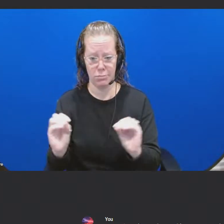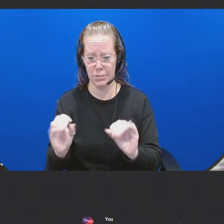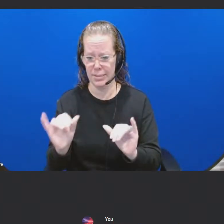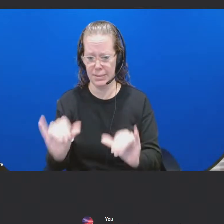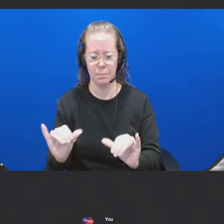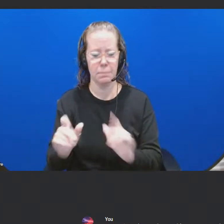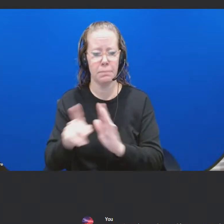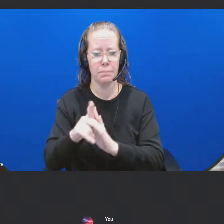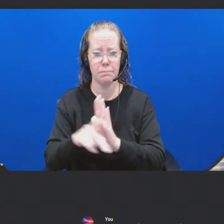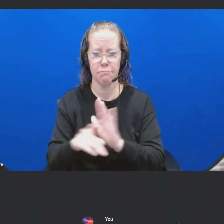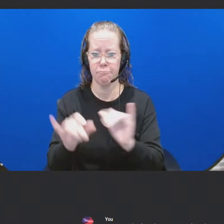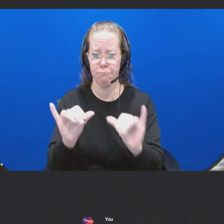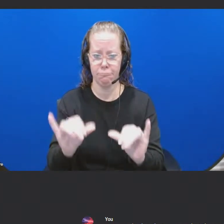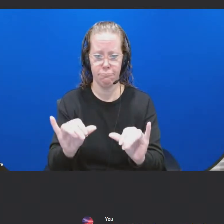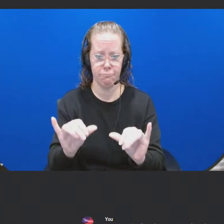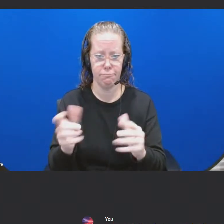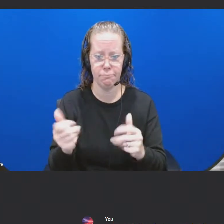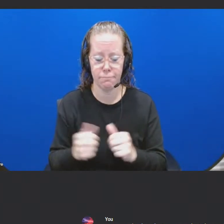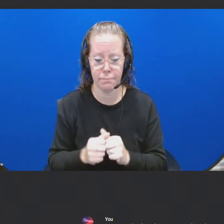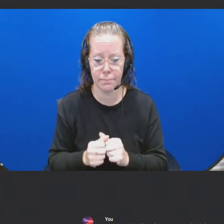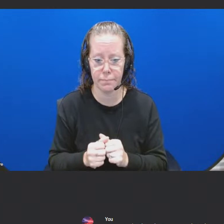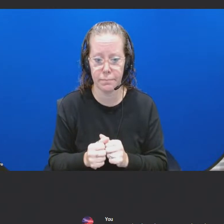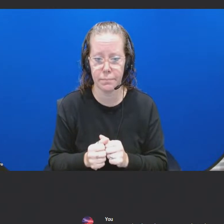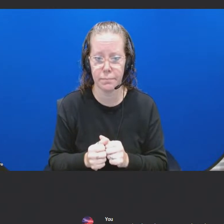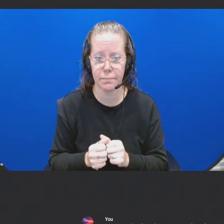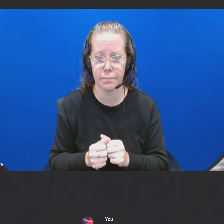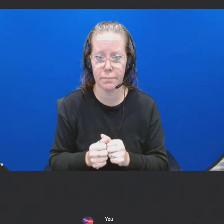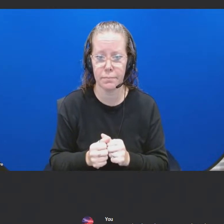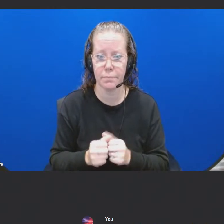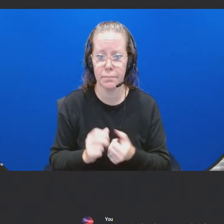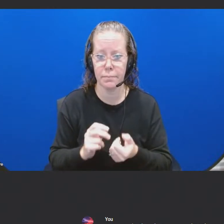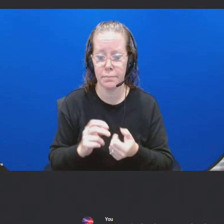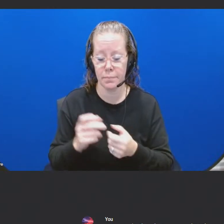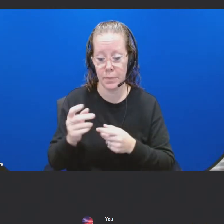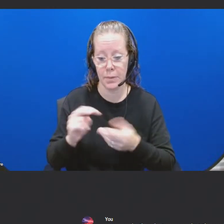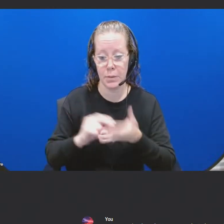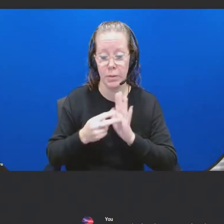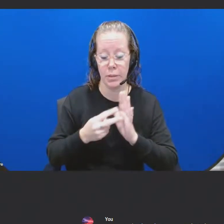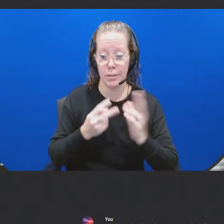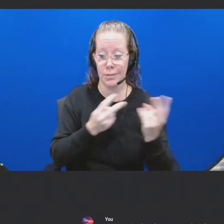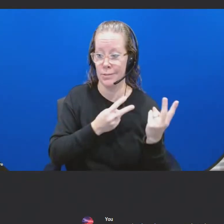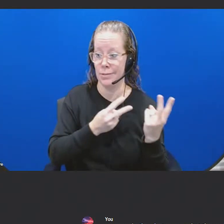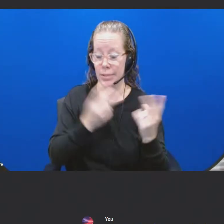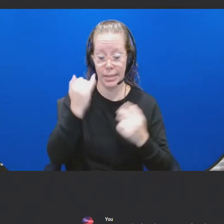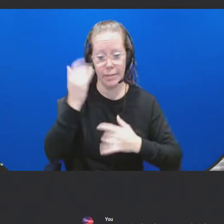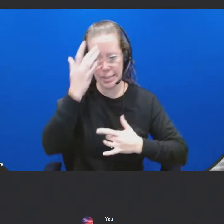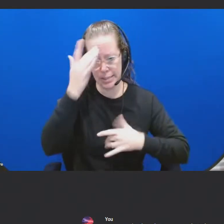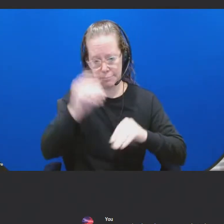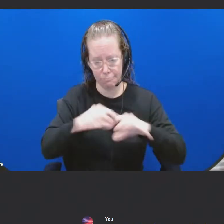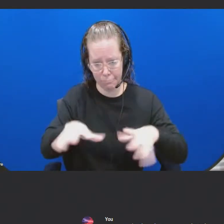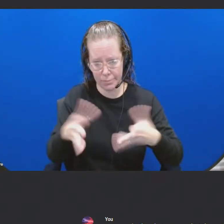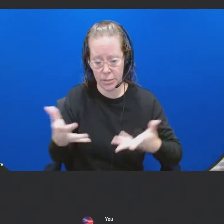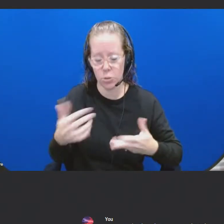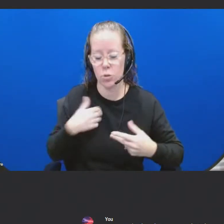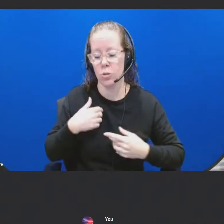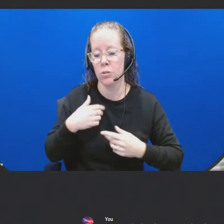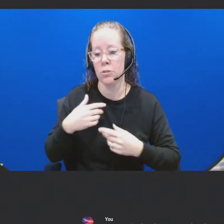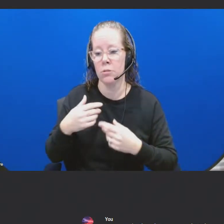would only be allowed one person at a time to visit the resident if they were in